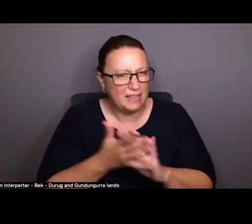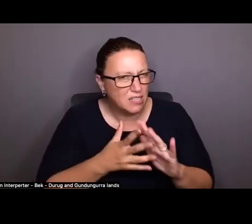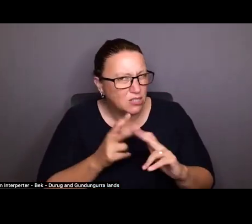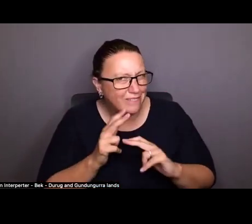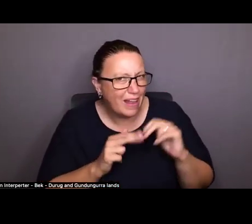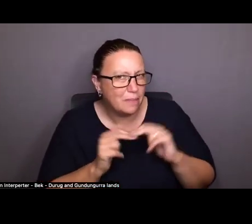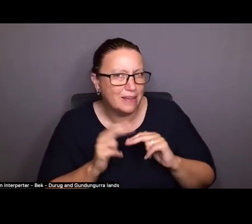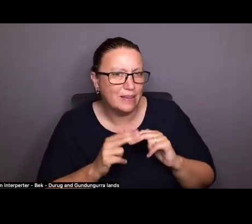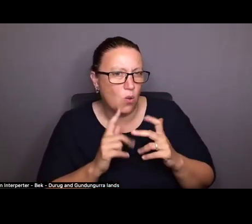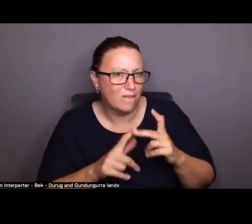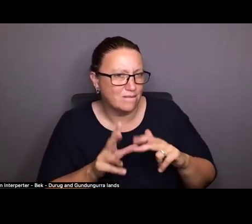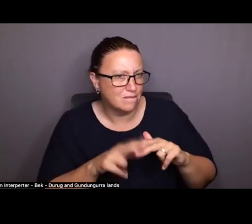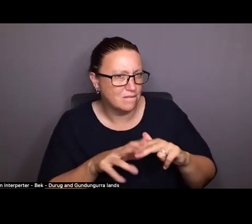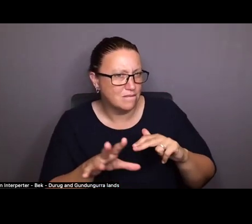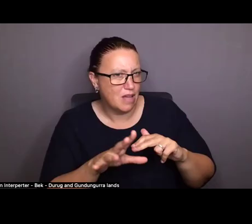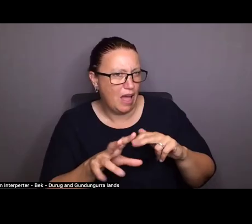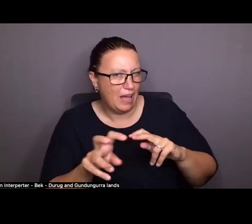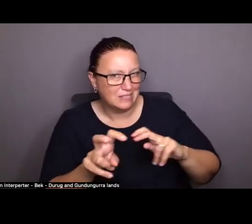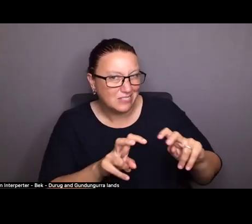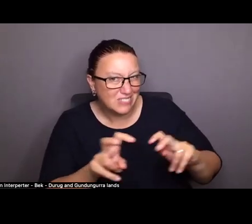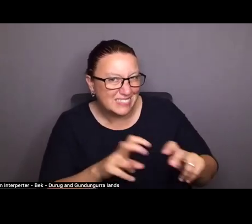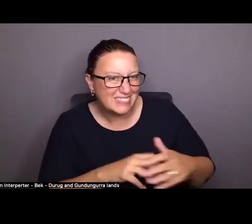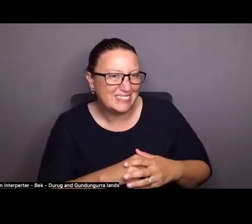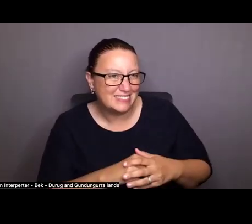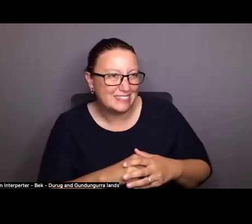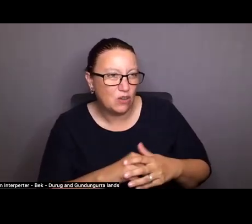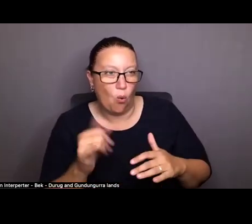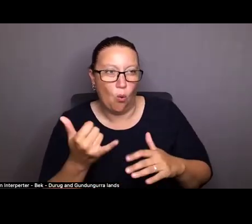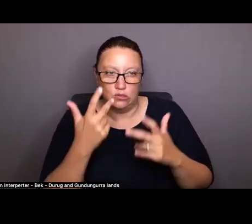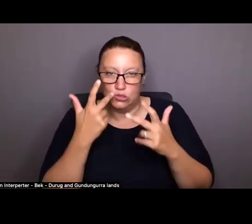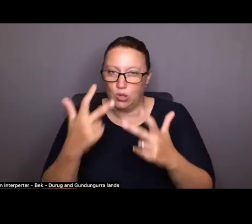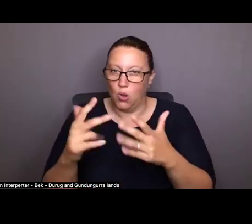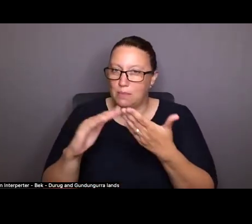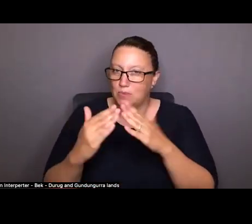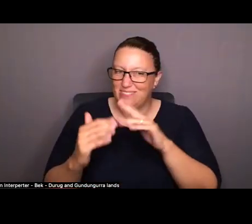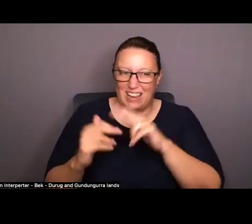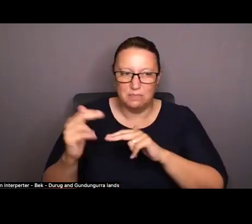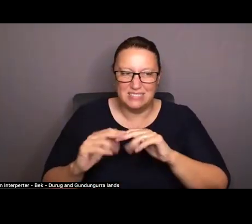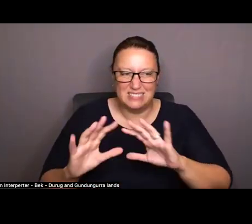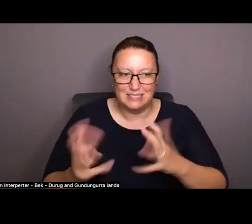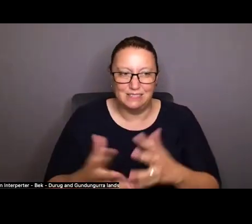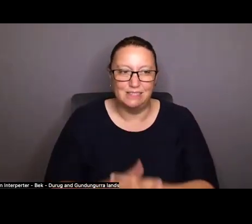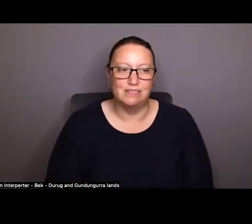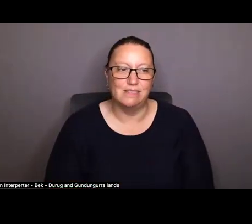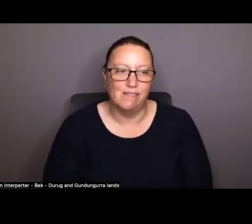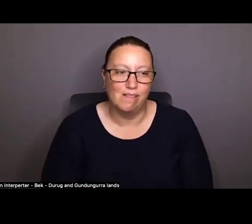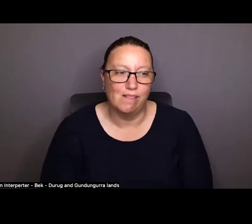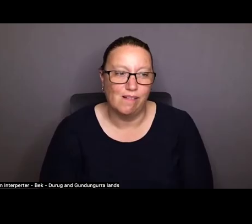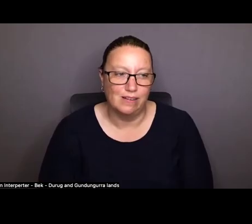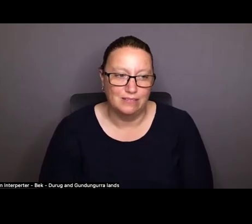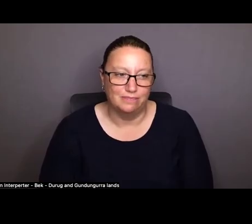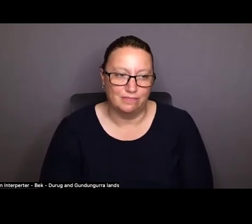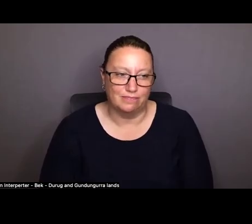of activity that might be with a community or with Oh First yeah. Nations communities. That where that would have popped up